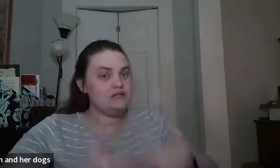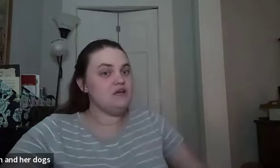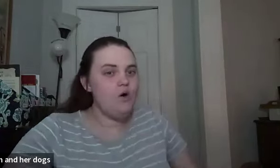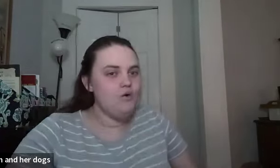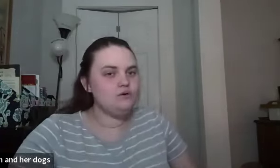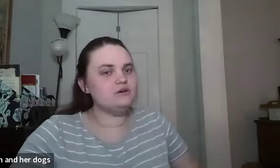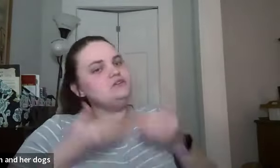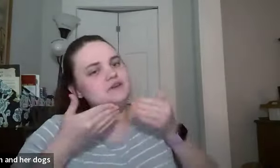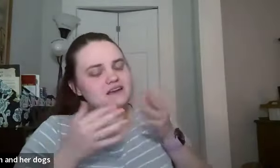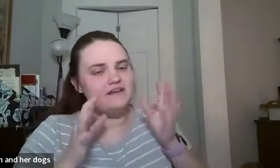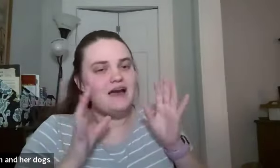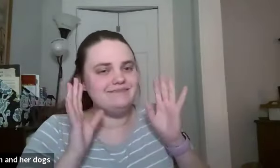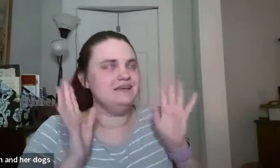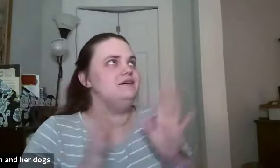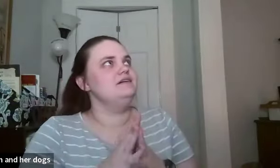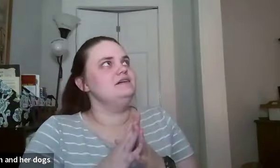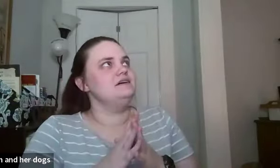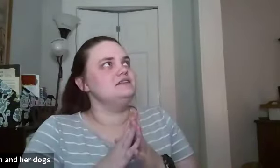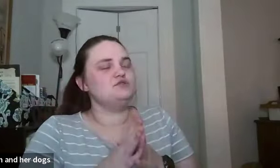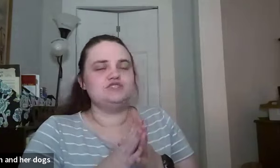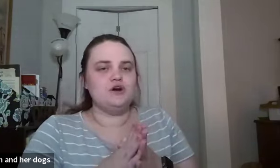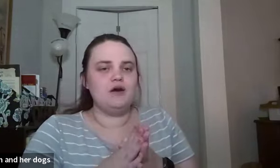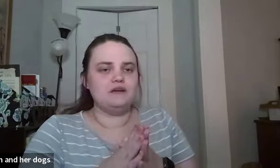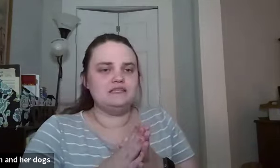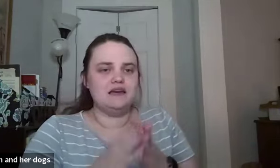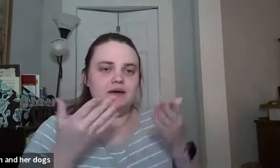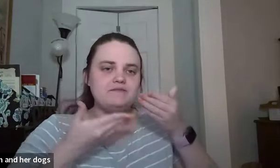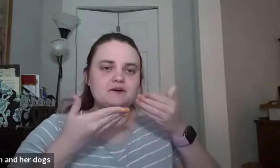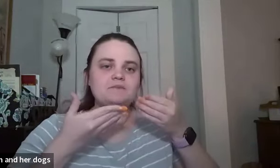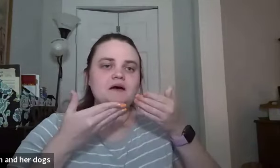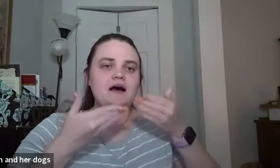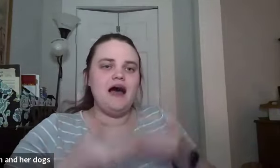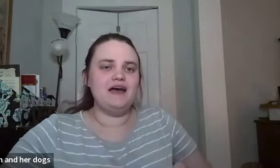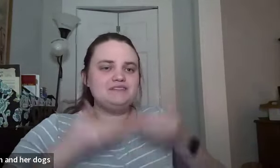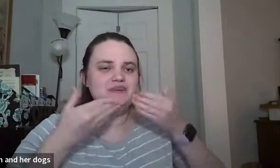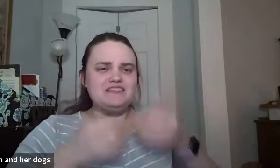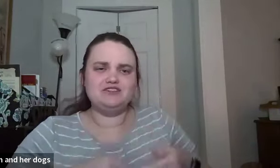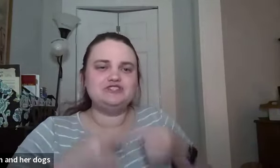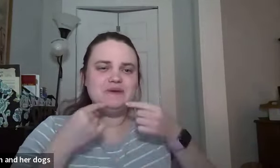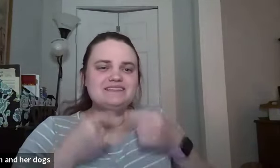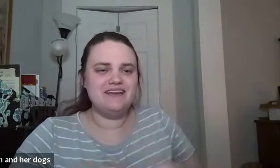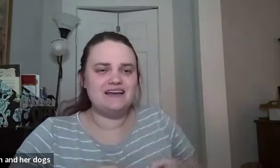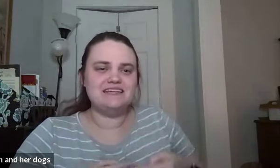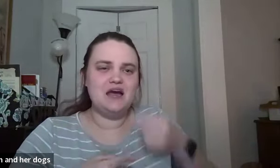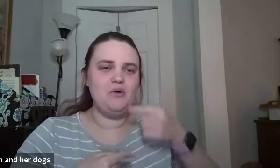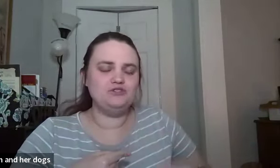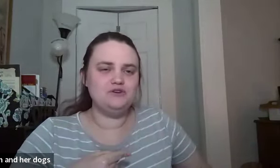really old, or are you kind of, this is going to show how crazy I am, I feel. I was like, you're just basically asking how old you are